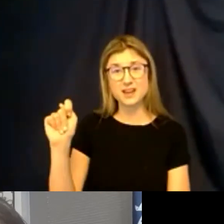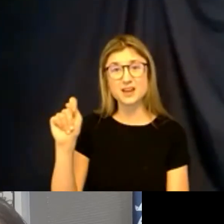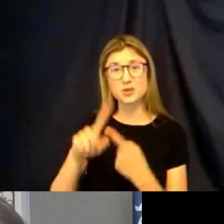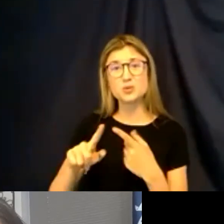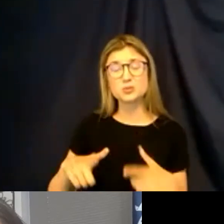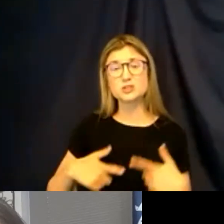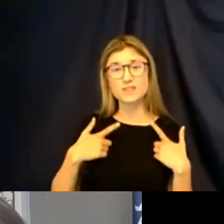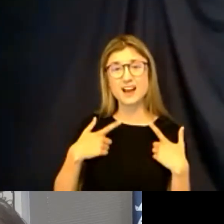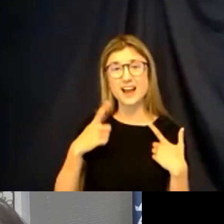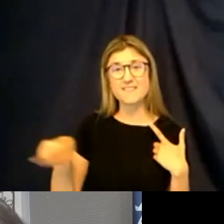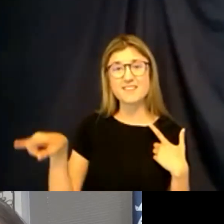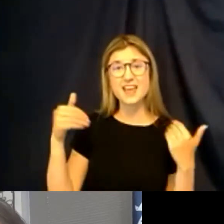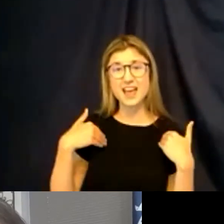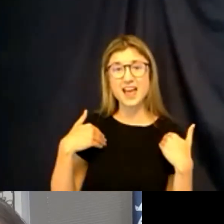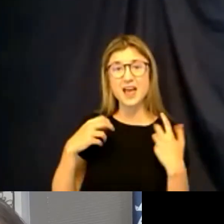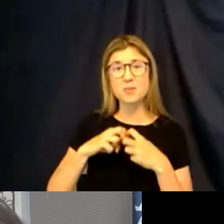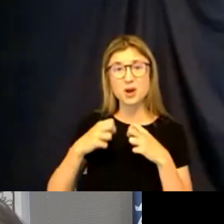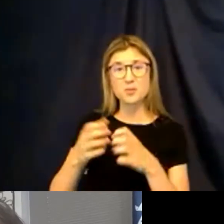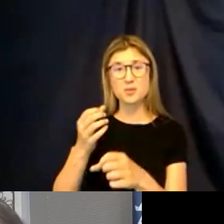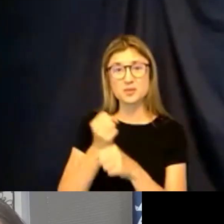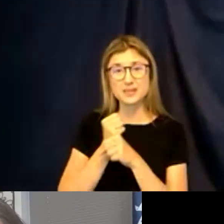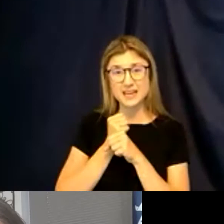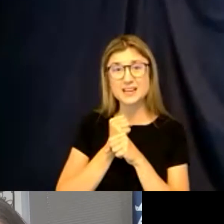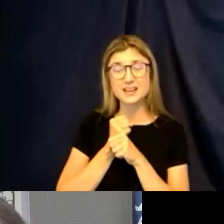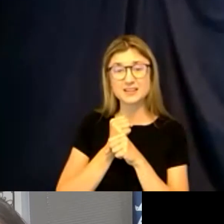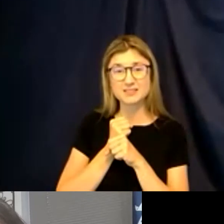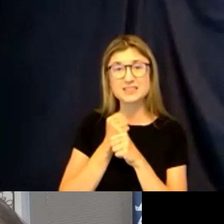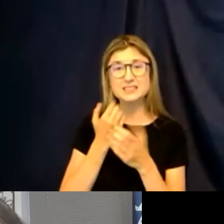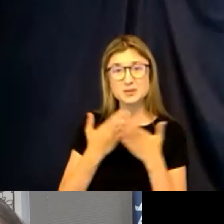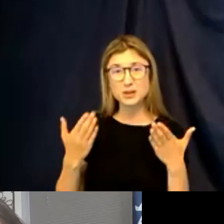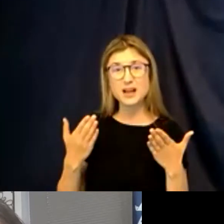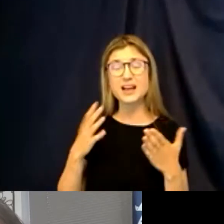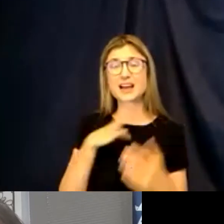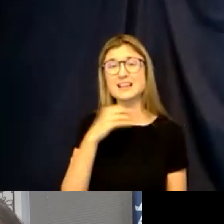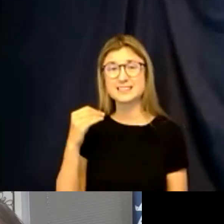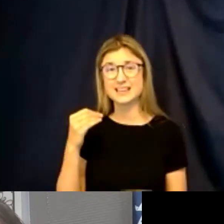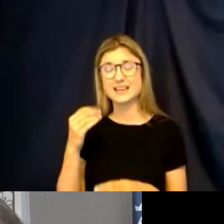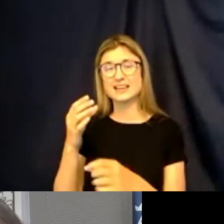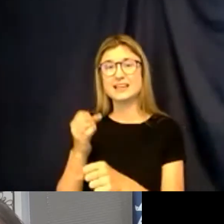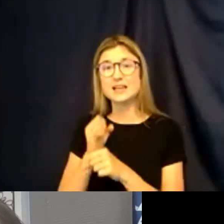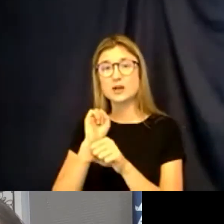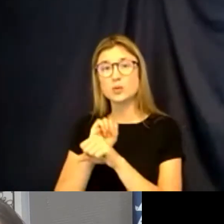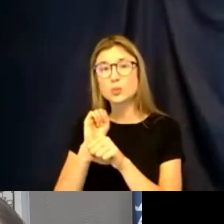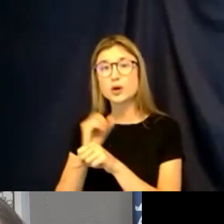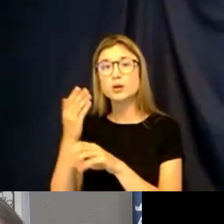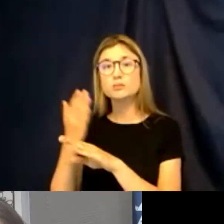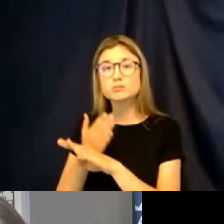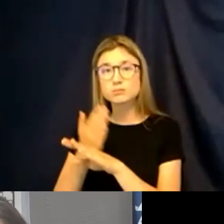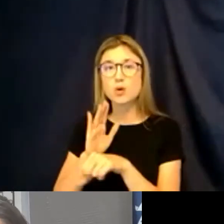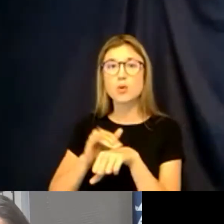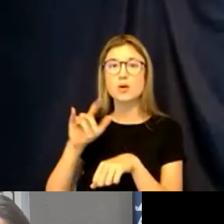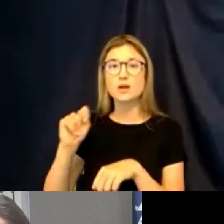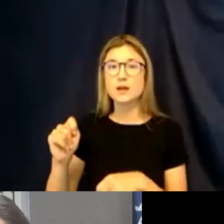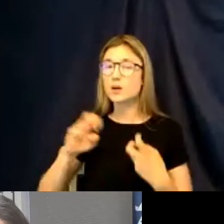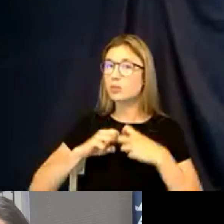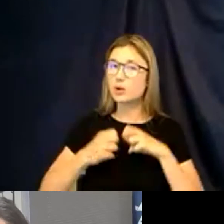issues of getting those vents and getting them worked on. There was some issues with how the rates were done between the insurance and